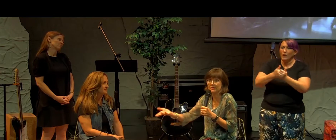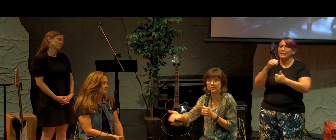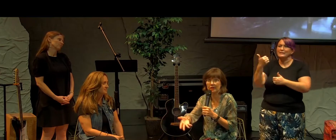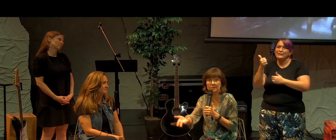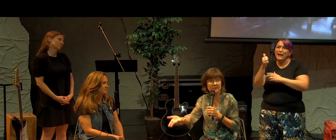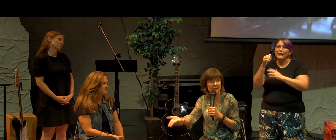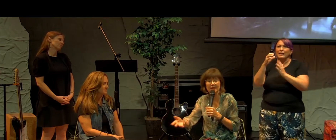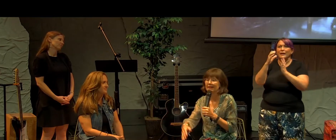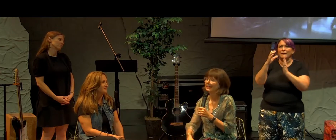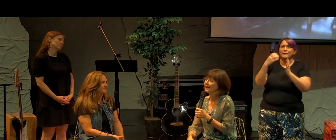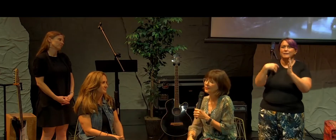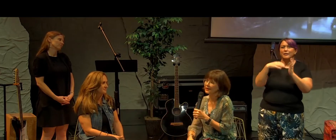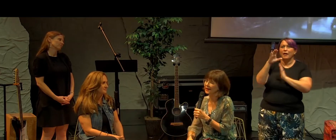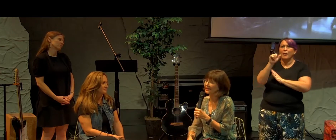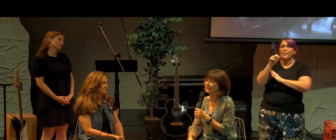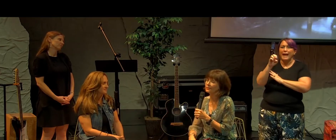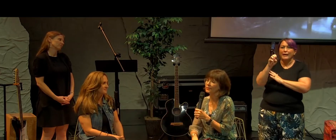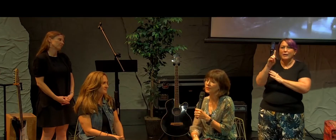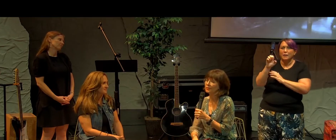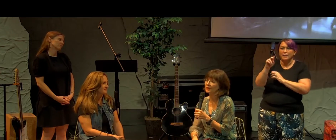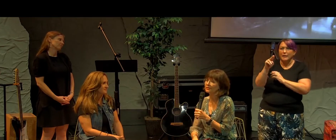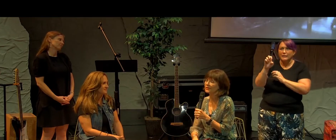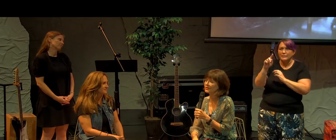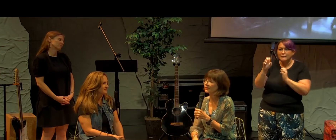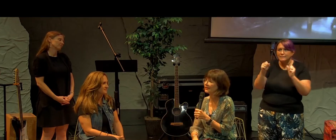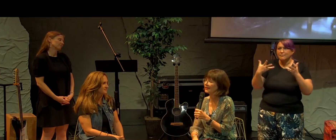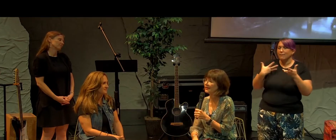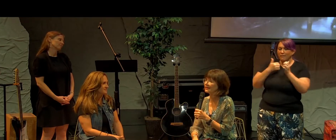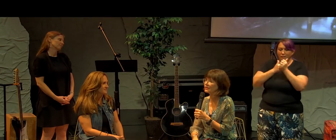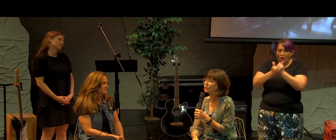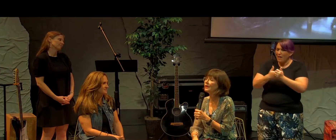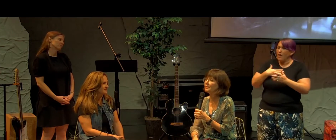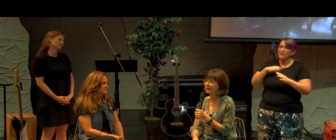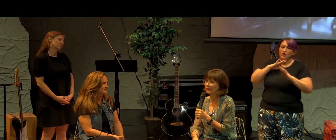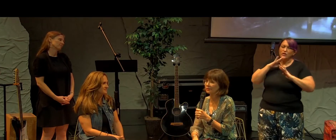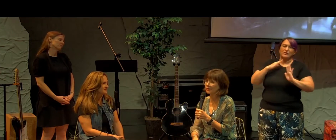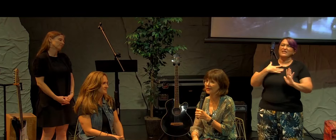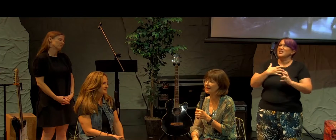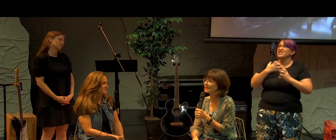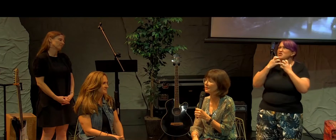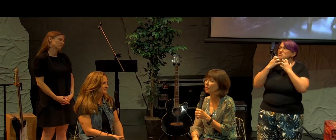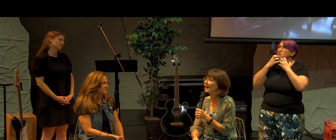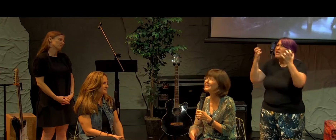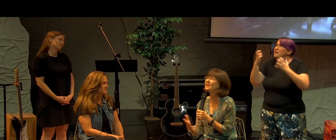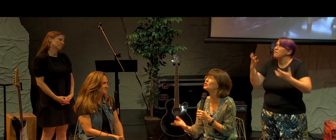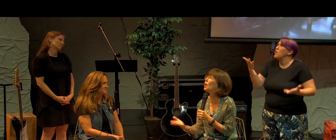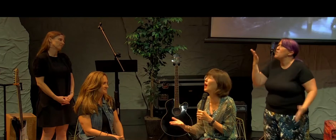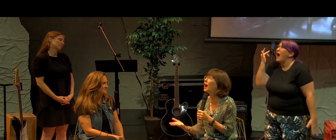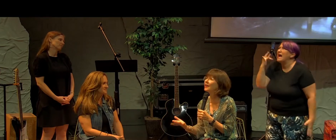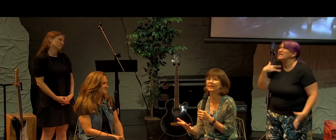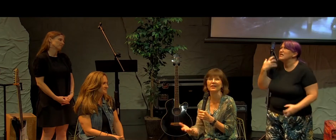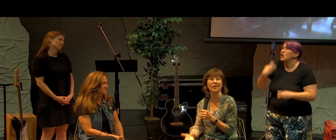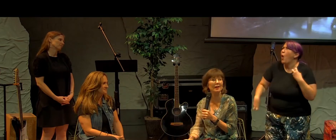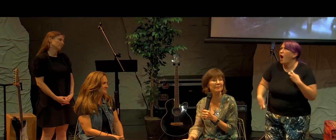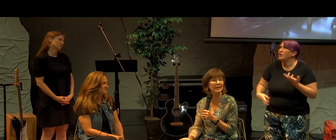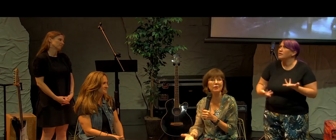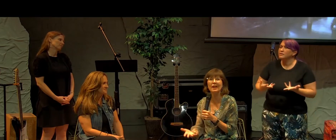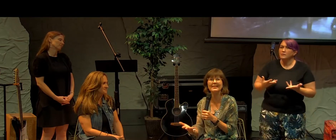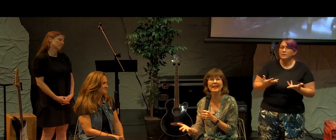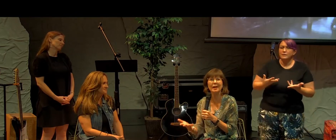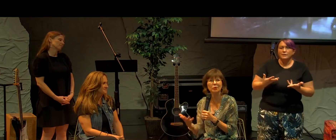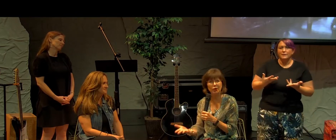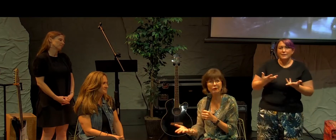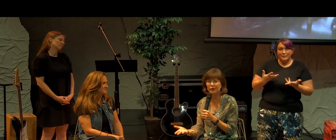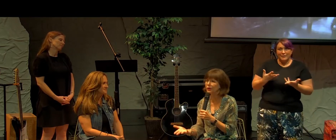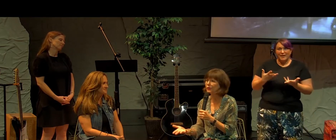commandments, you know, keep the Sabbath. Anyway, I was completely frustrated and screamed at God one day and said, why is this so hard? You know, can you not